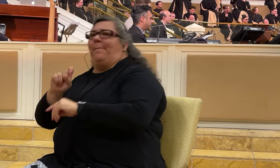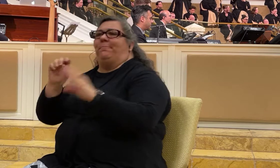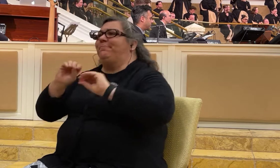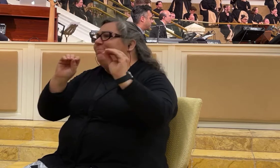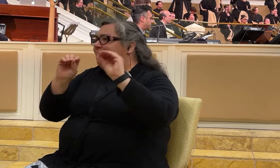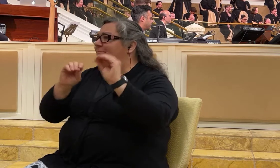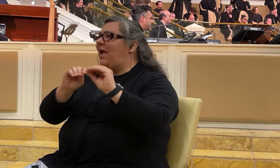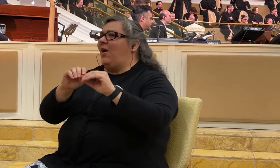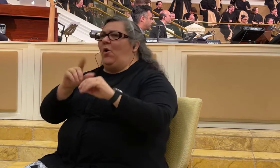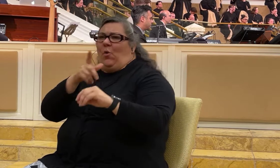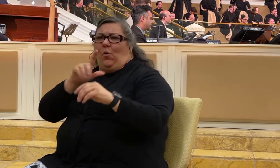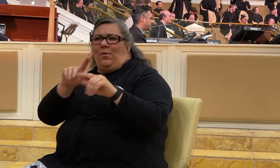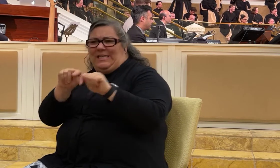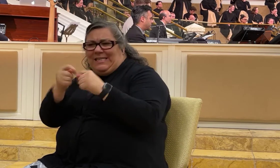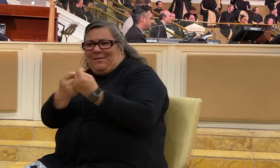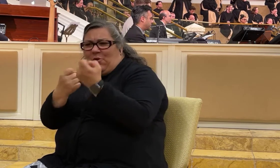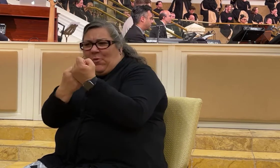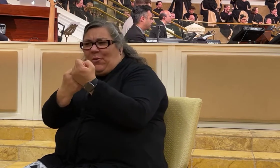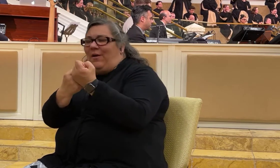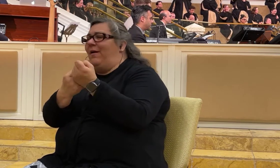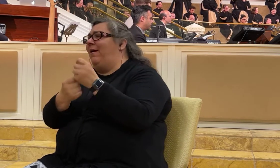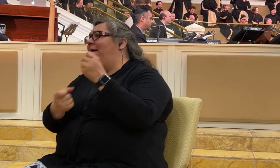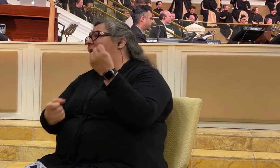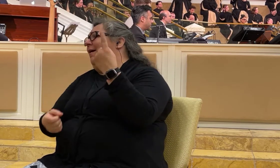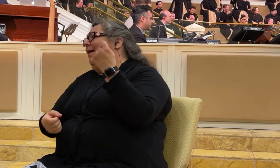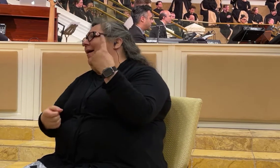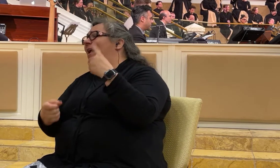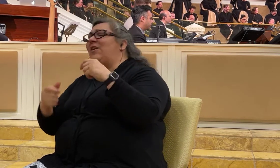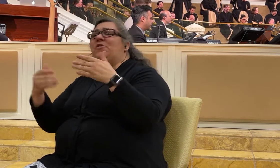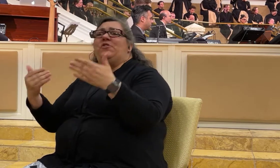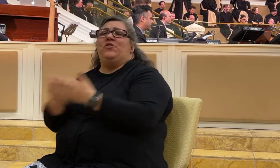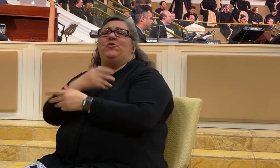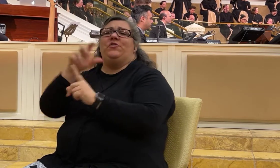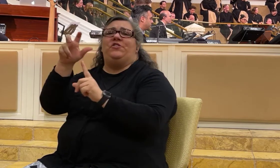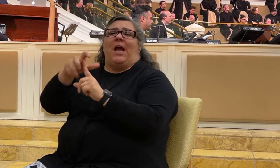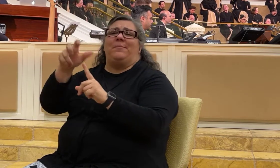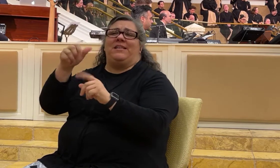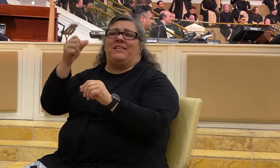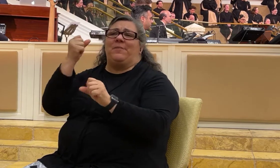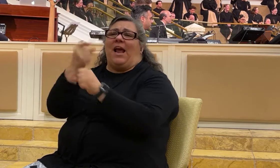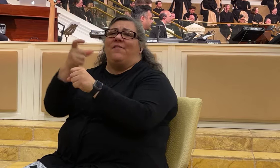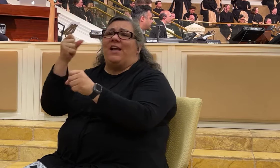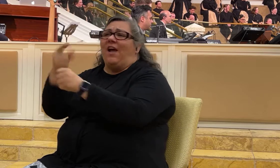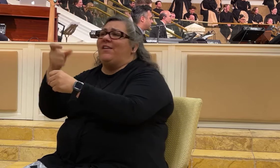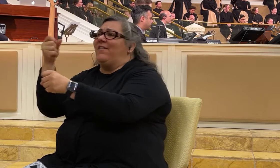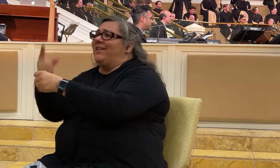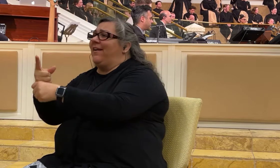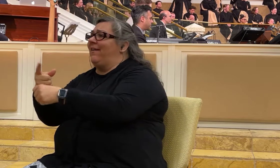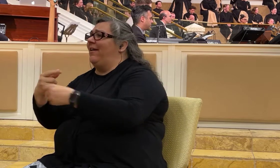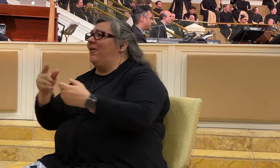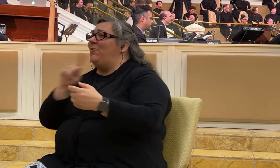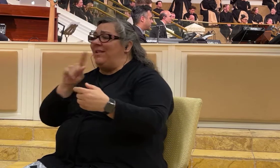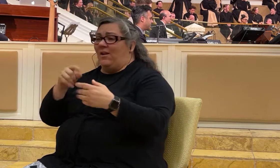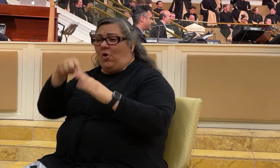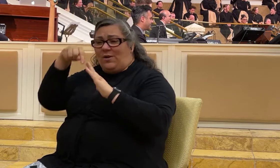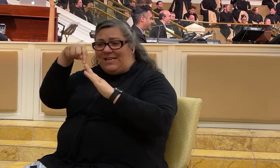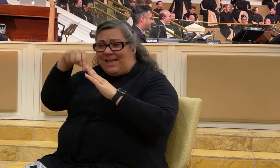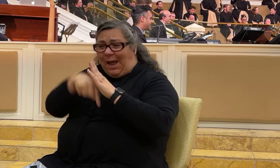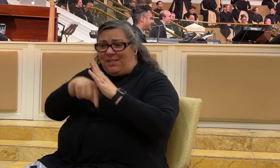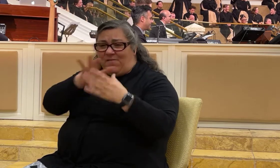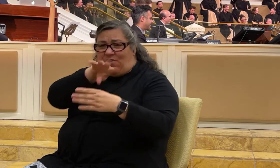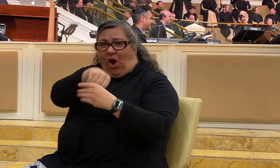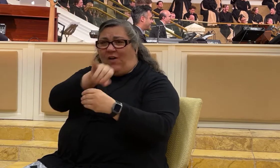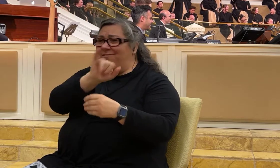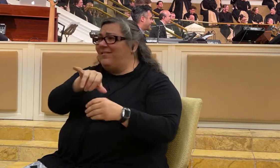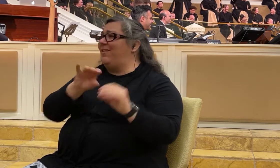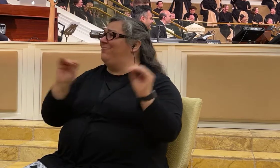Folks, that's why they have a new championship every year, because it doesn't have any substance. So they have to do it over every year.